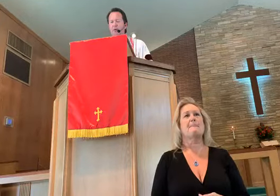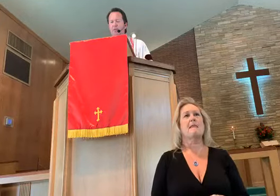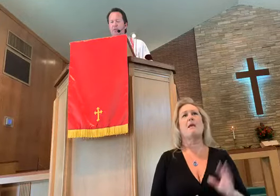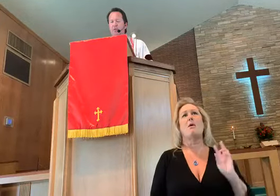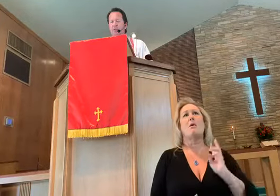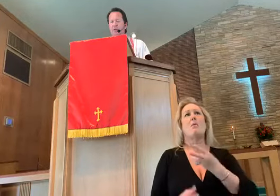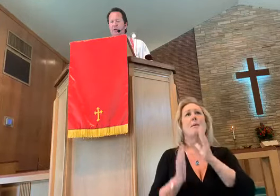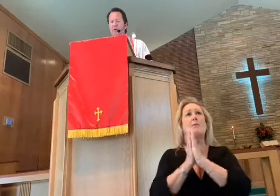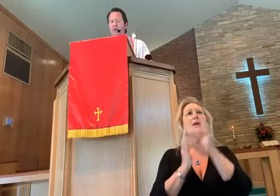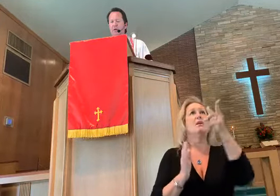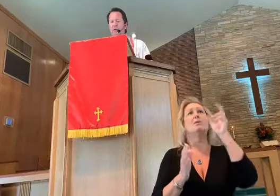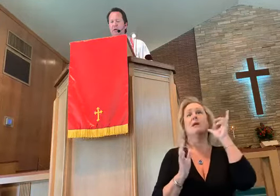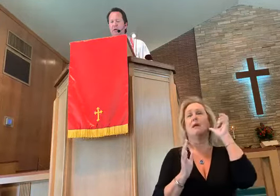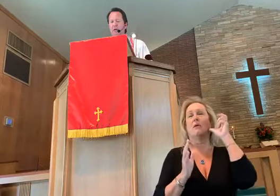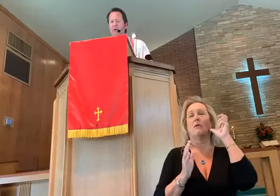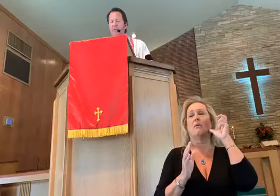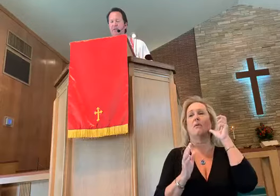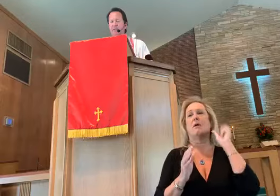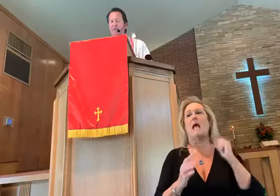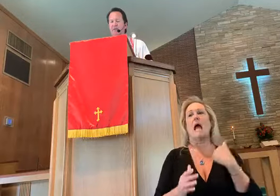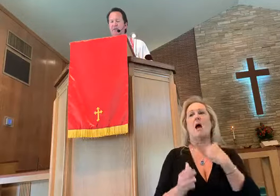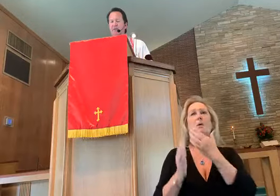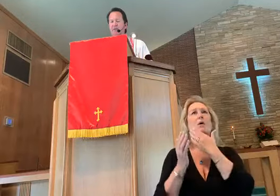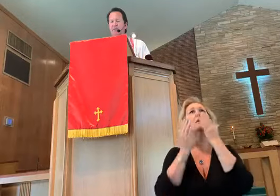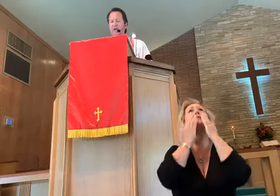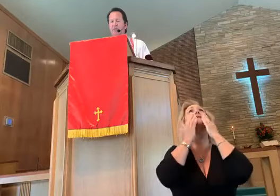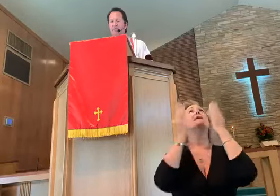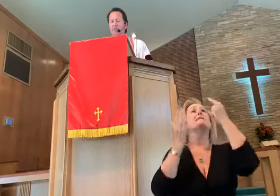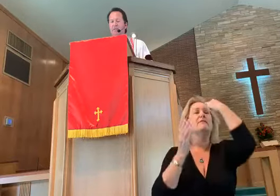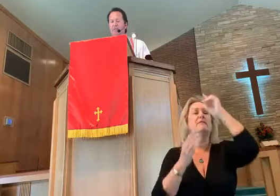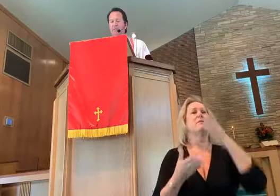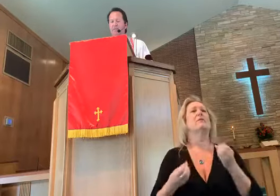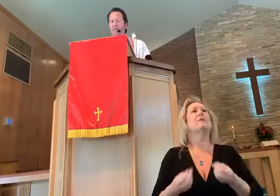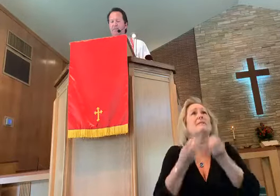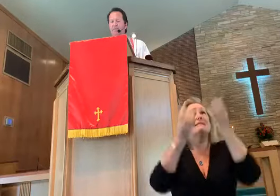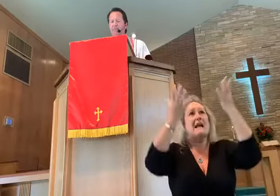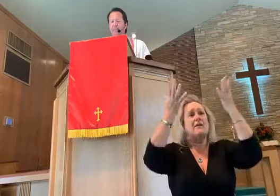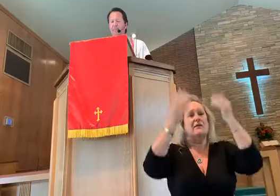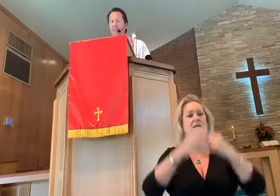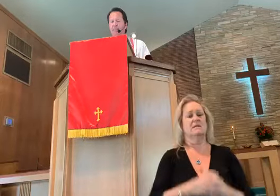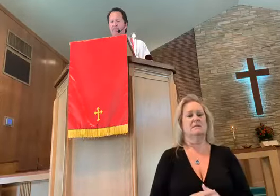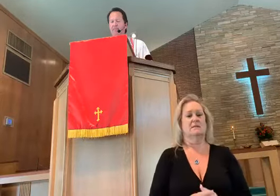We pray that you would hear our thanksgiving for their sacrifices.